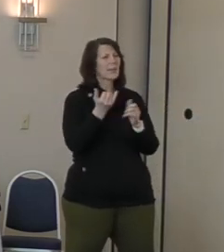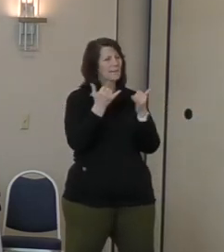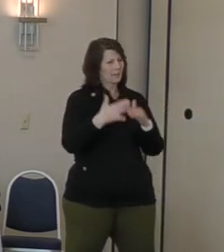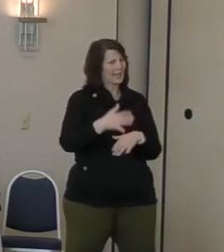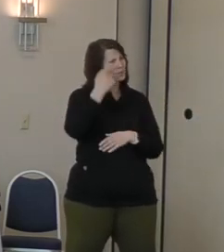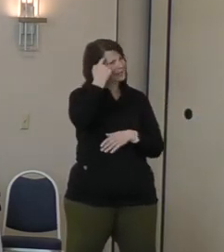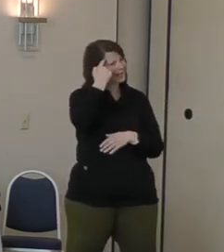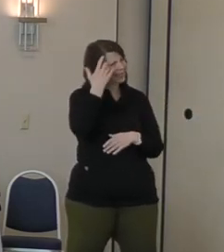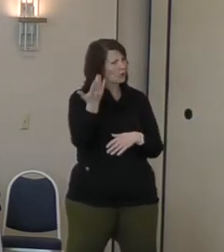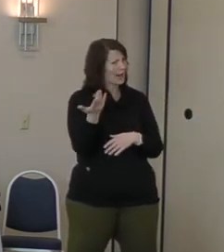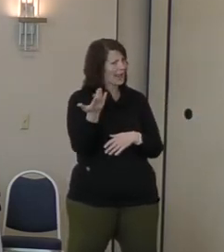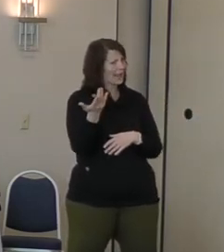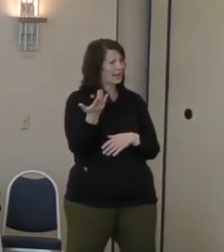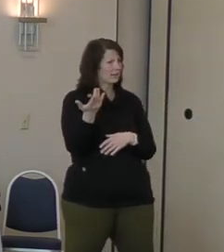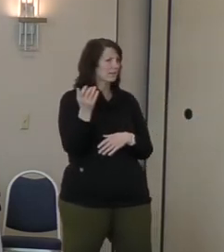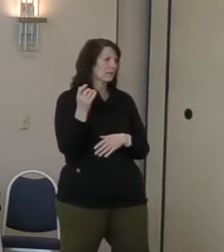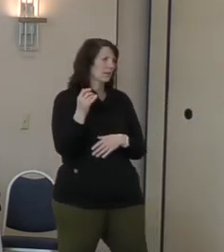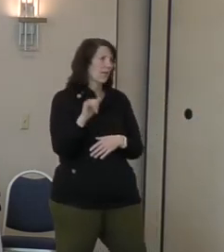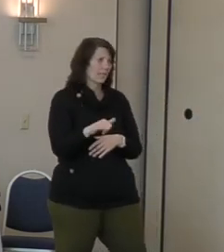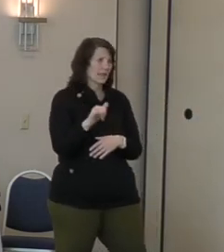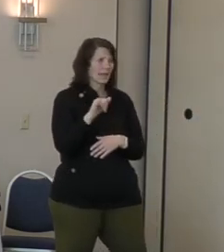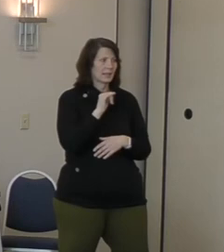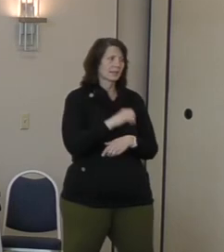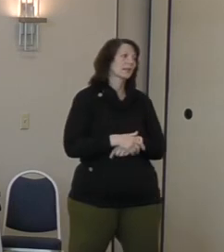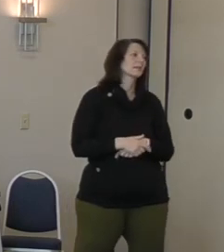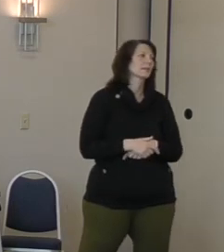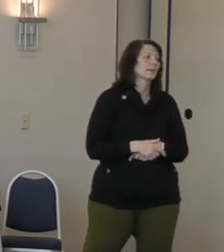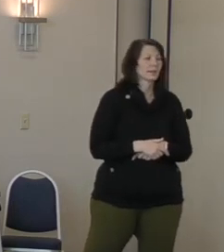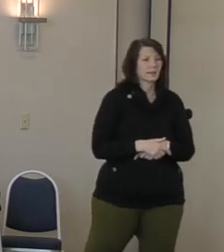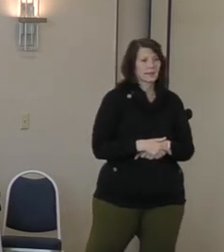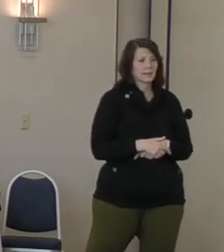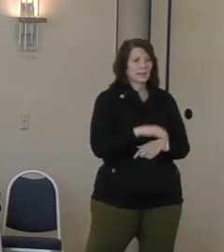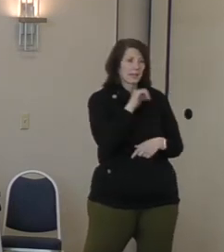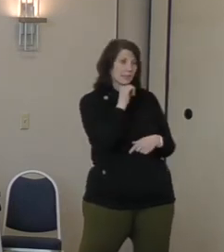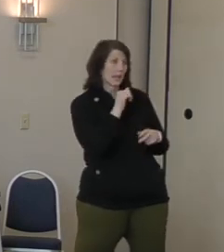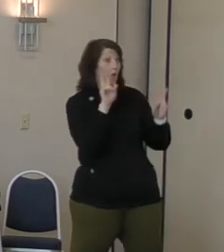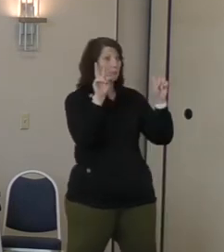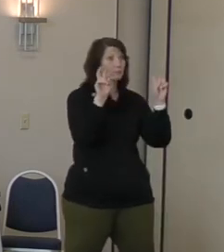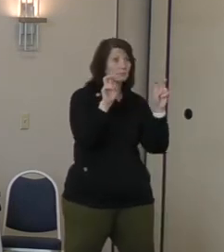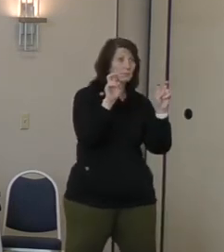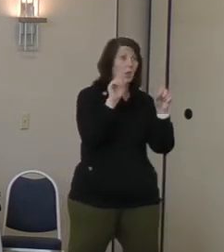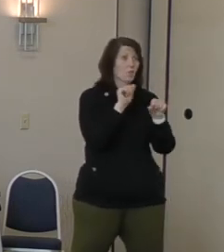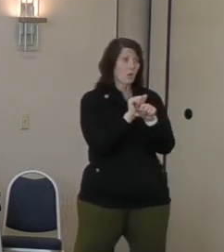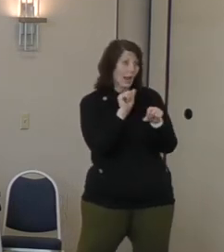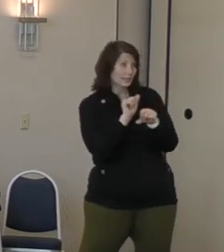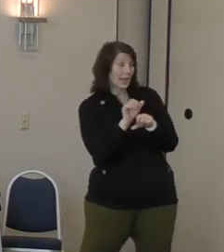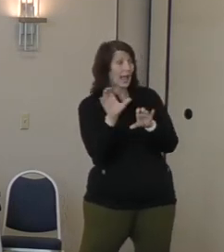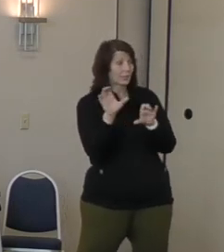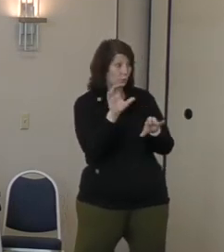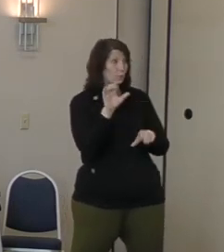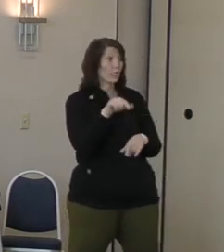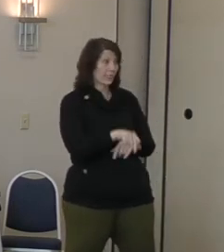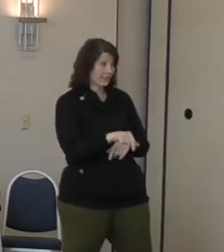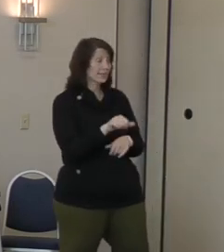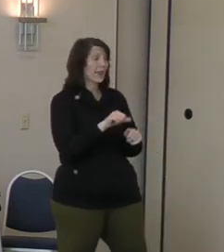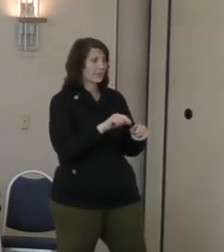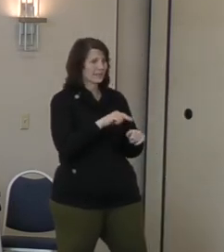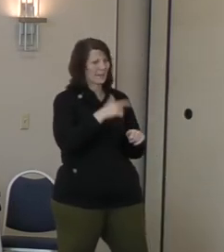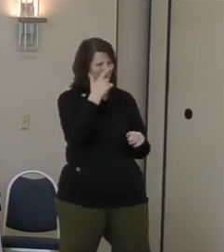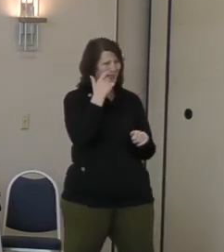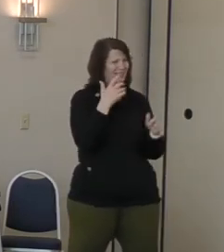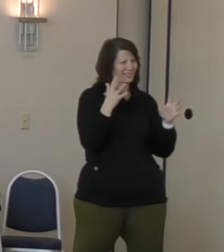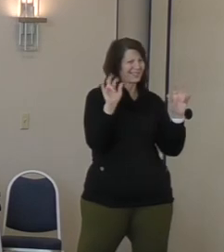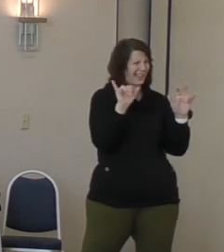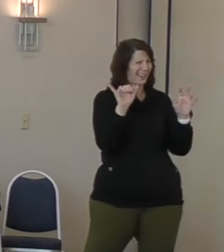heads that this isn't this rock solid, I do this every time, right? There's a lot of that football